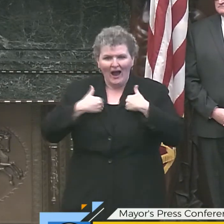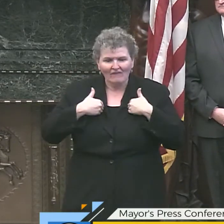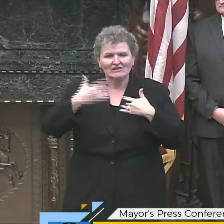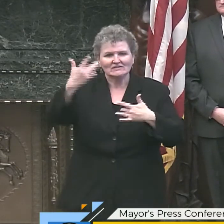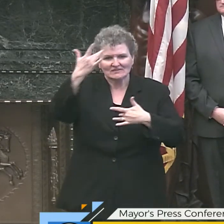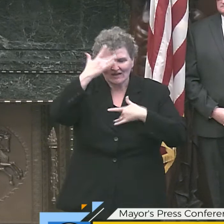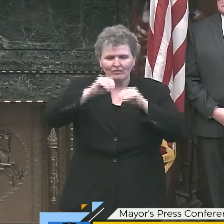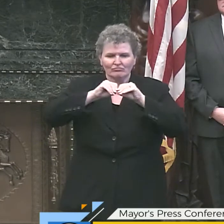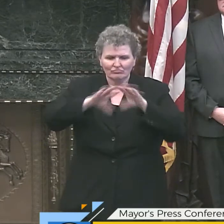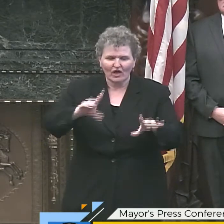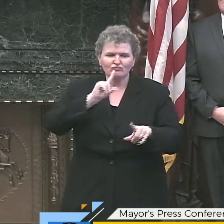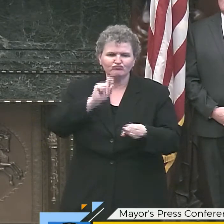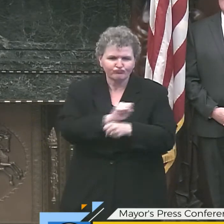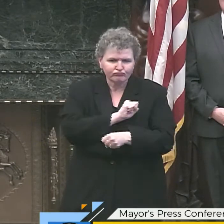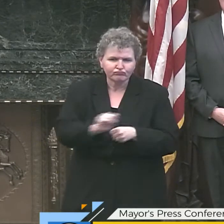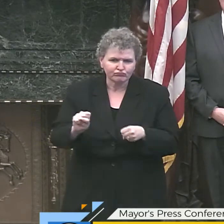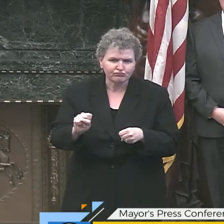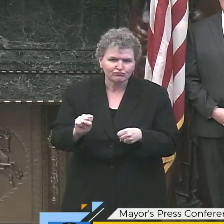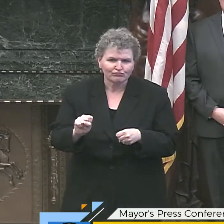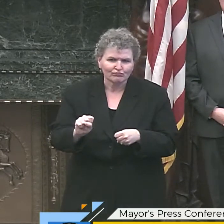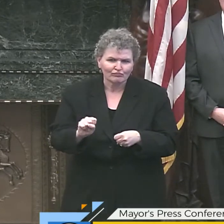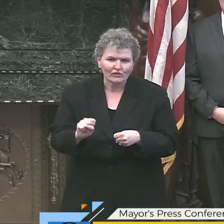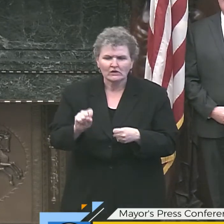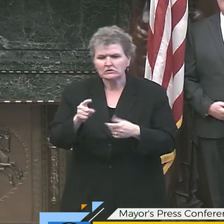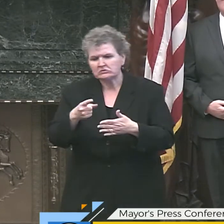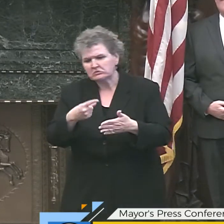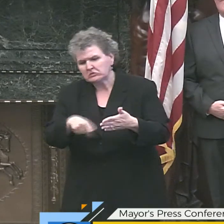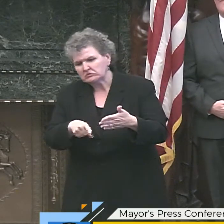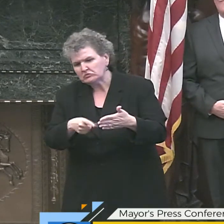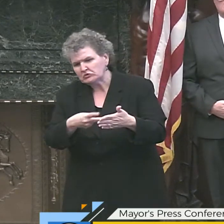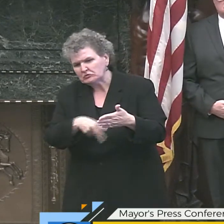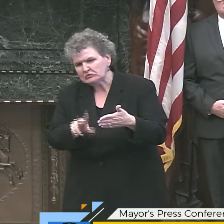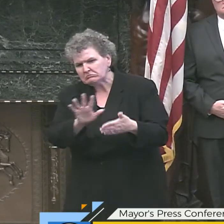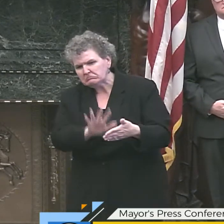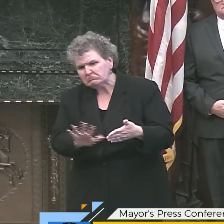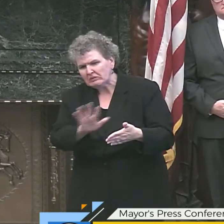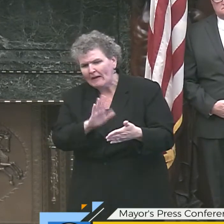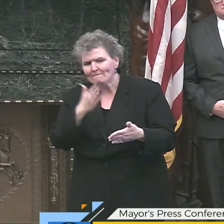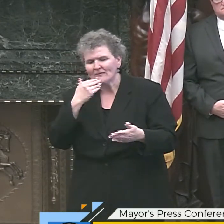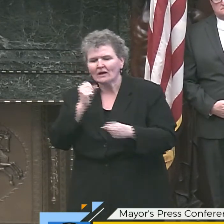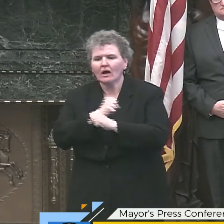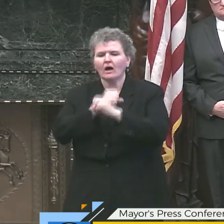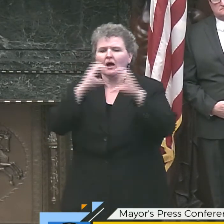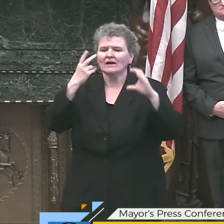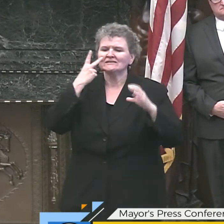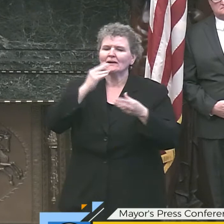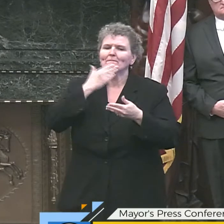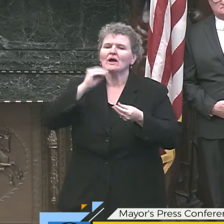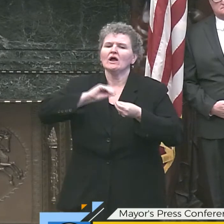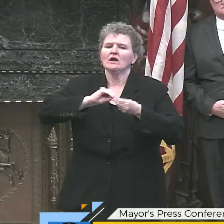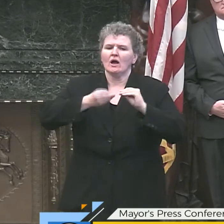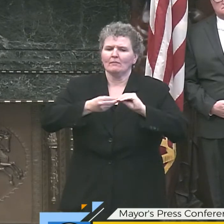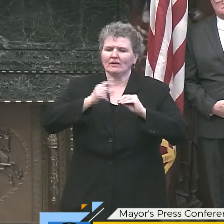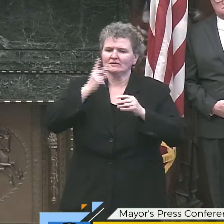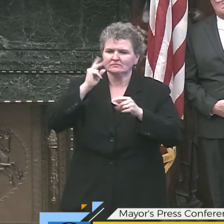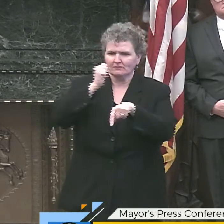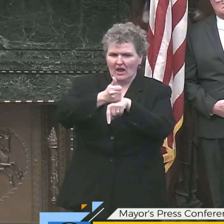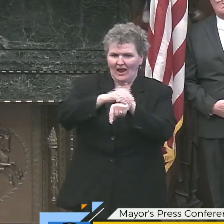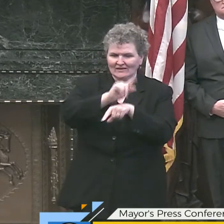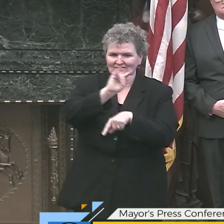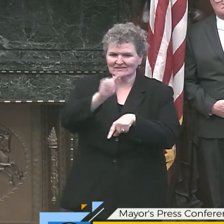in a week or 2 weeks from now, we may have a better sense of case rates by zip code, and then we may change that map, and it'll be more